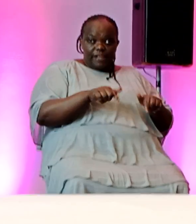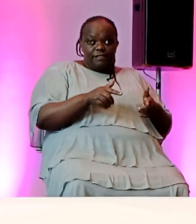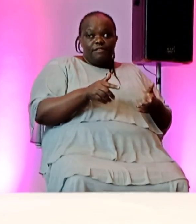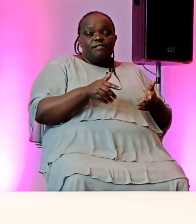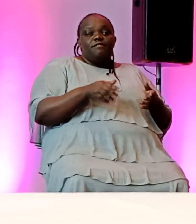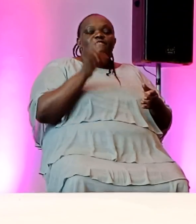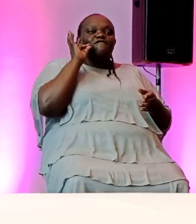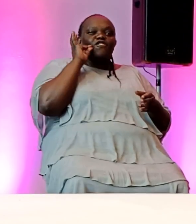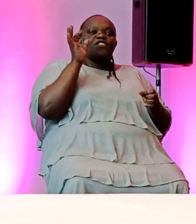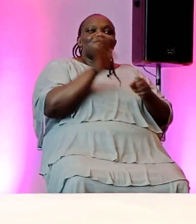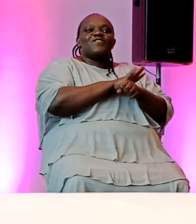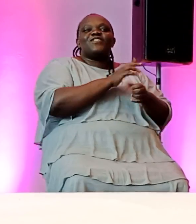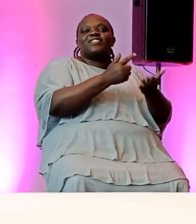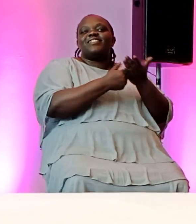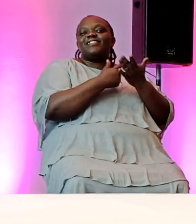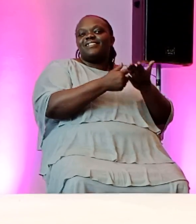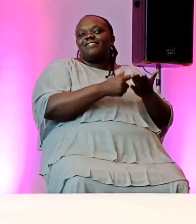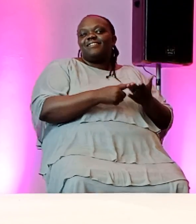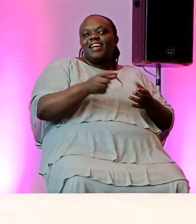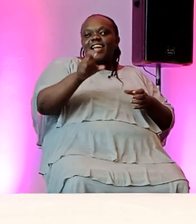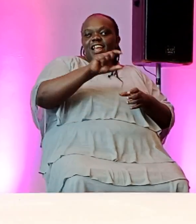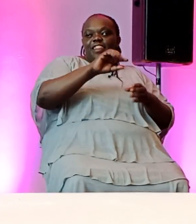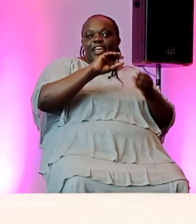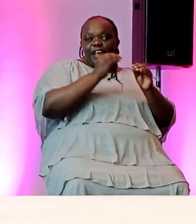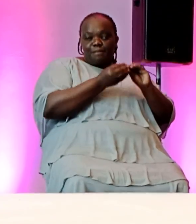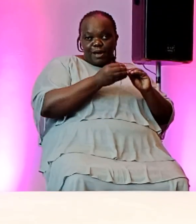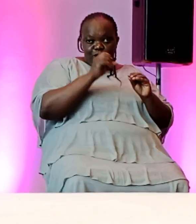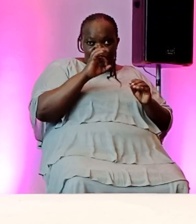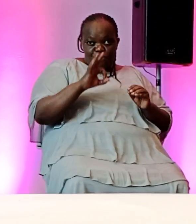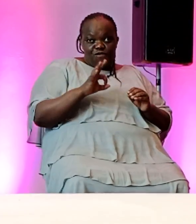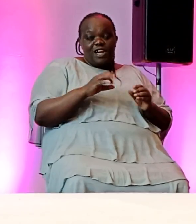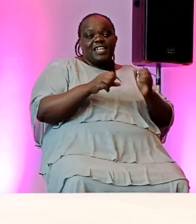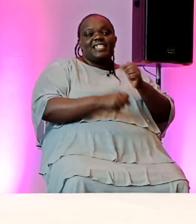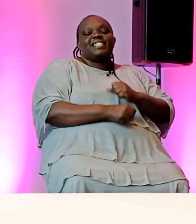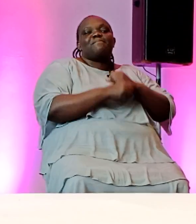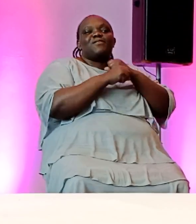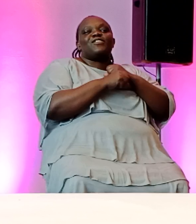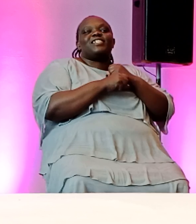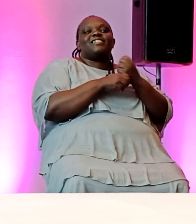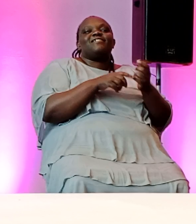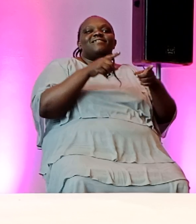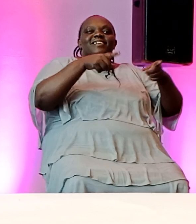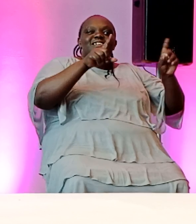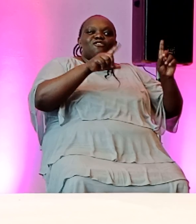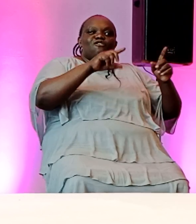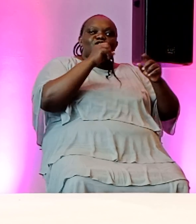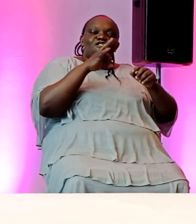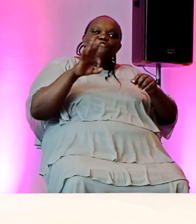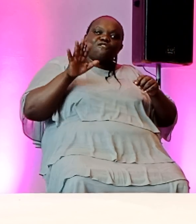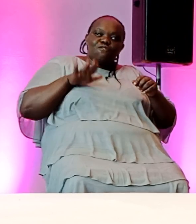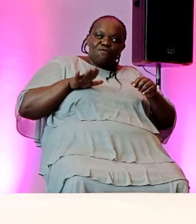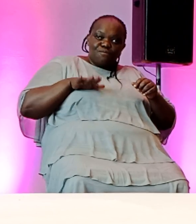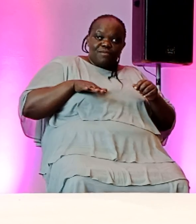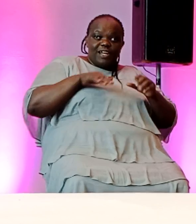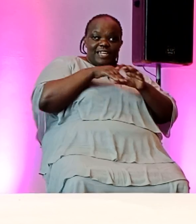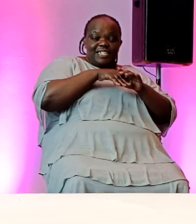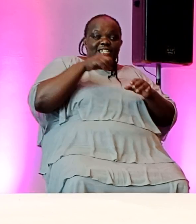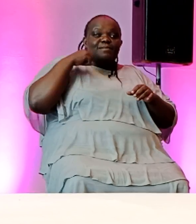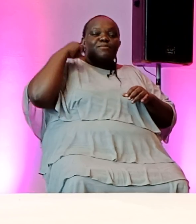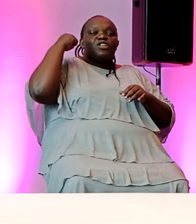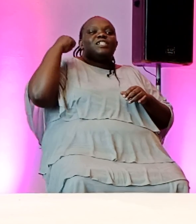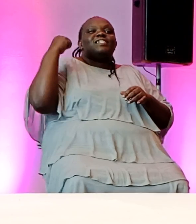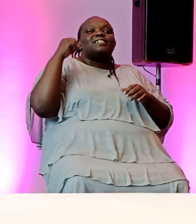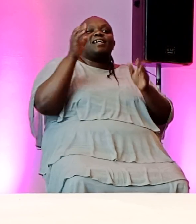fruitful deliberations and to increase the number of and support the success of females in